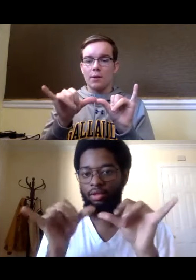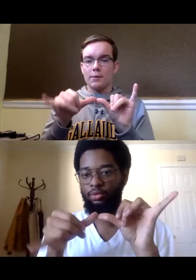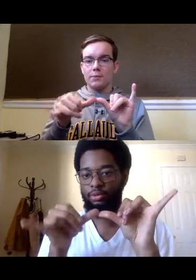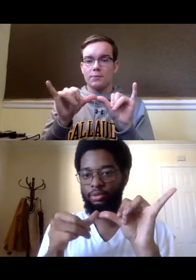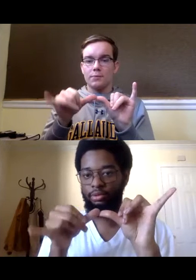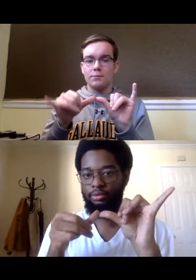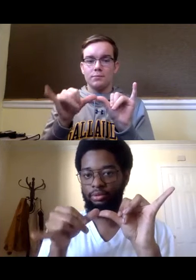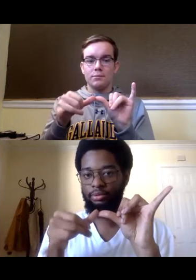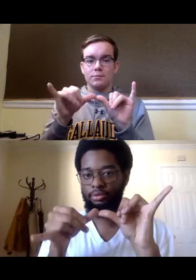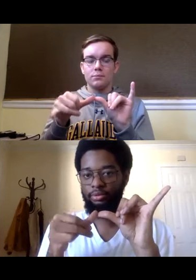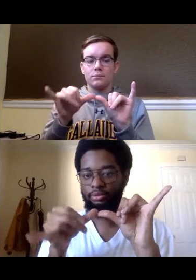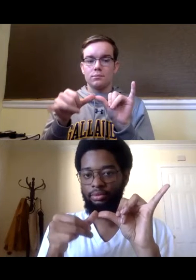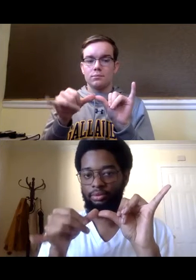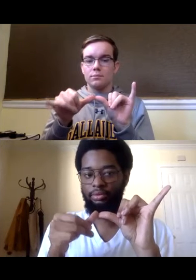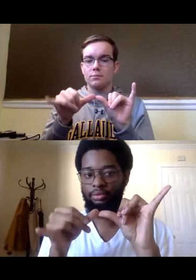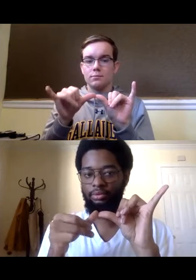engineering,